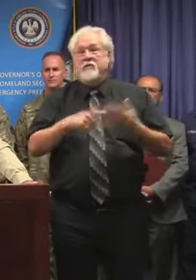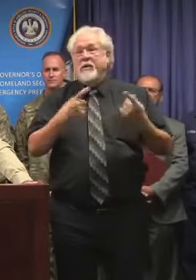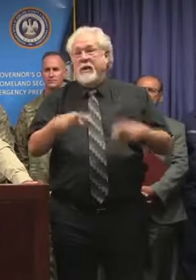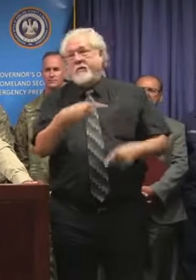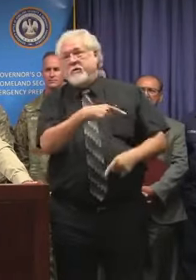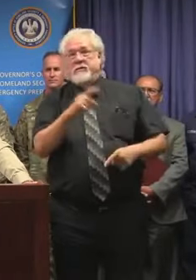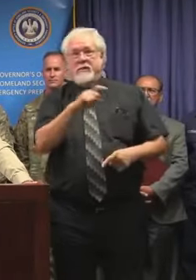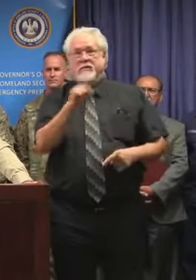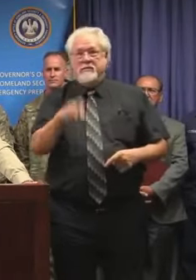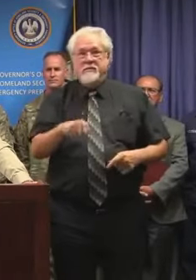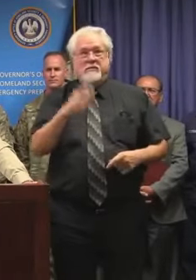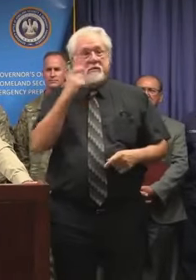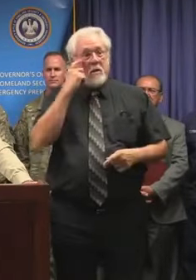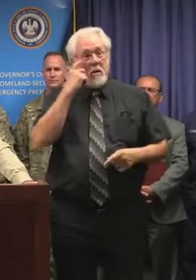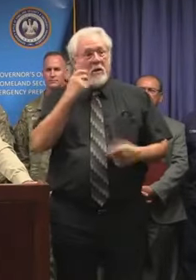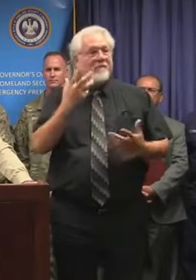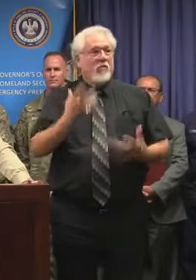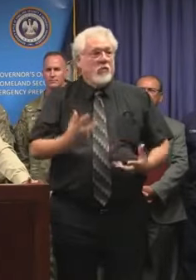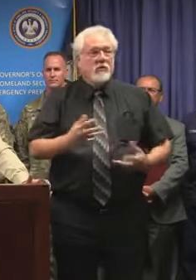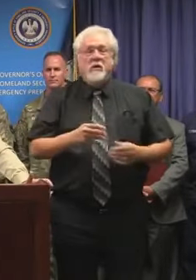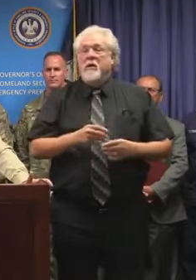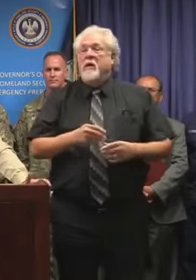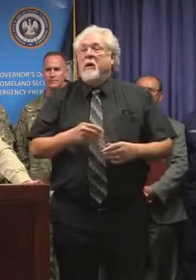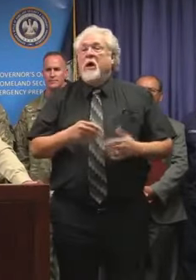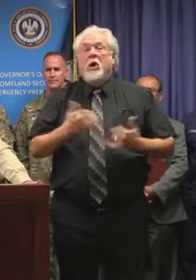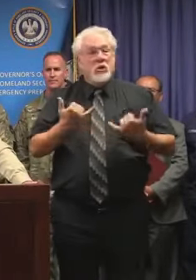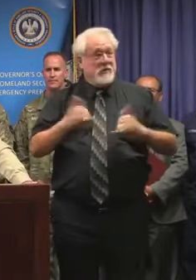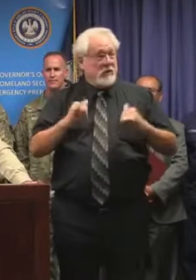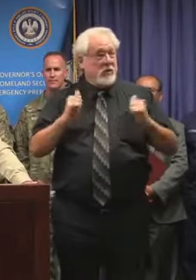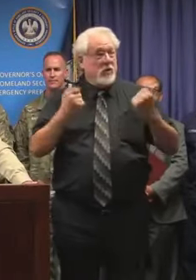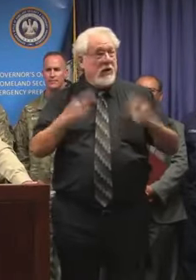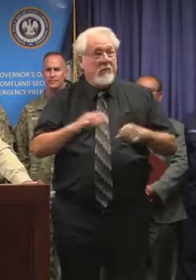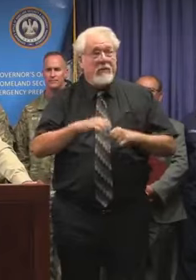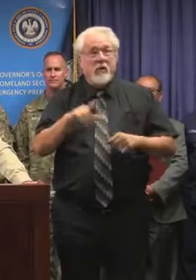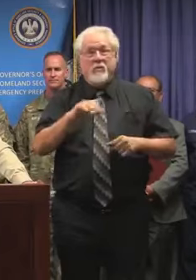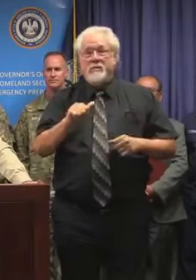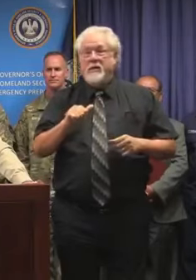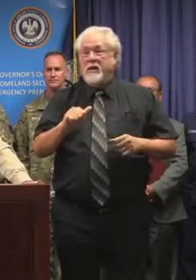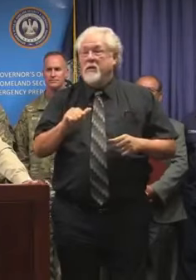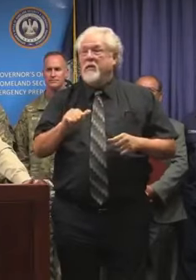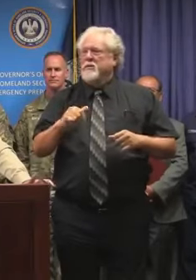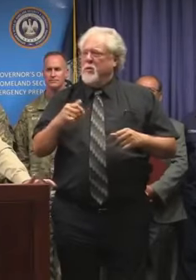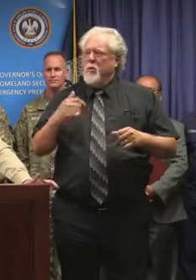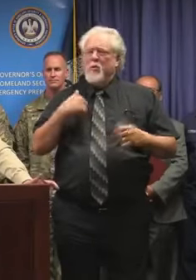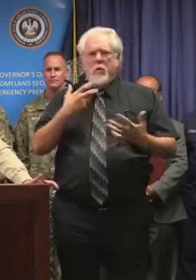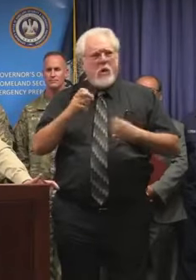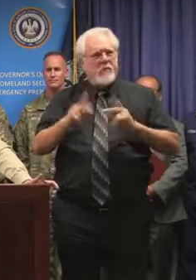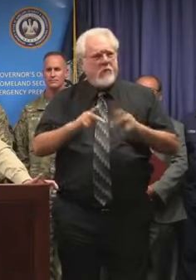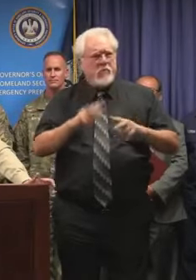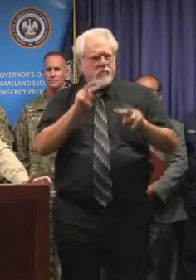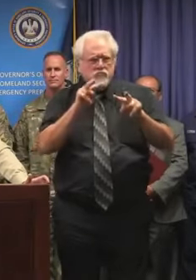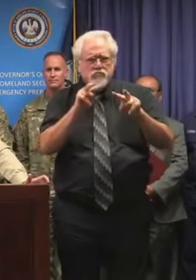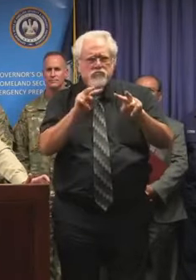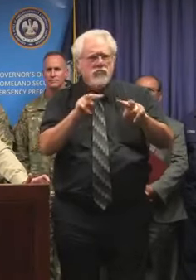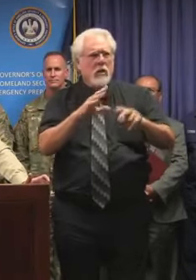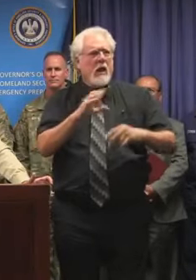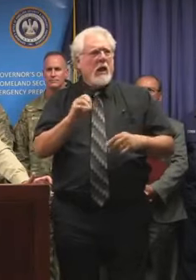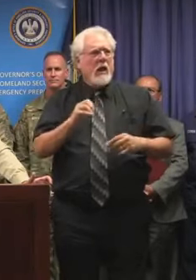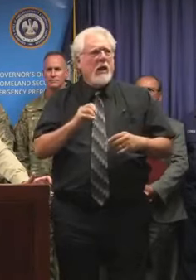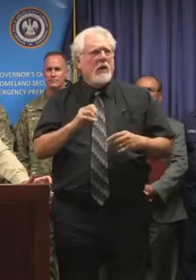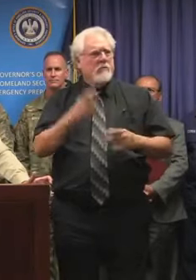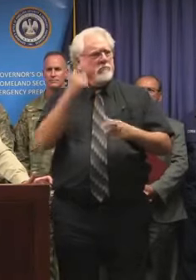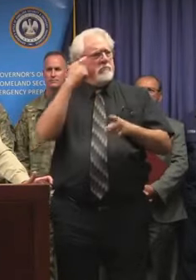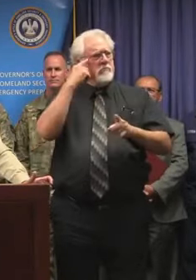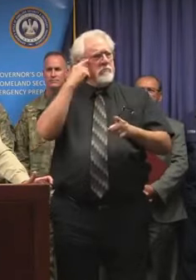in Texas, unfortunately. It could still happen in Louisiana. So we want people to be vigilant and be